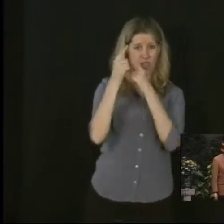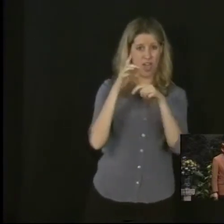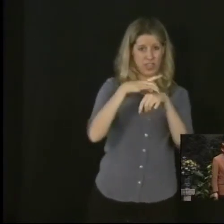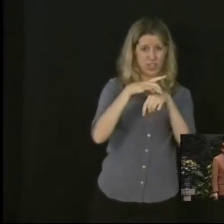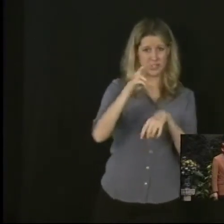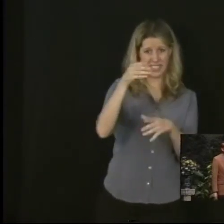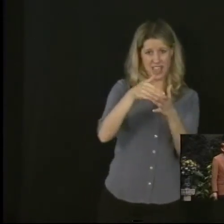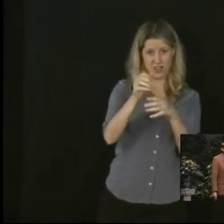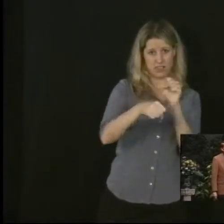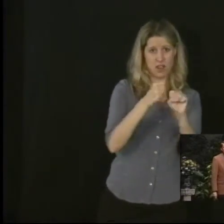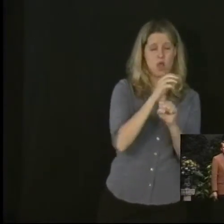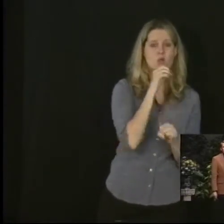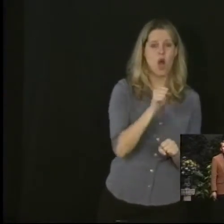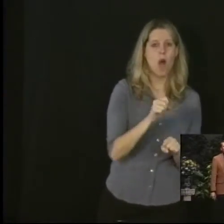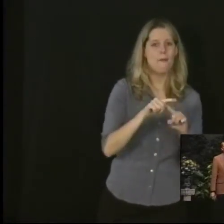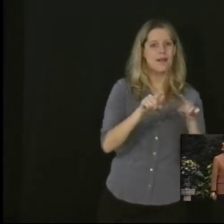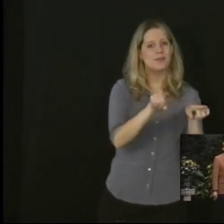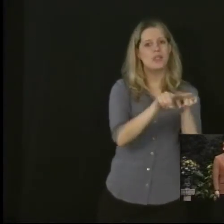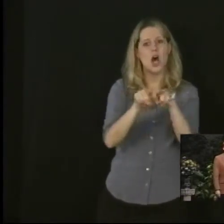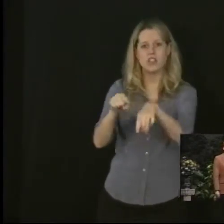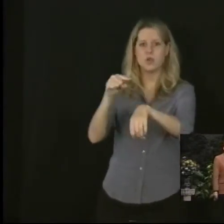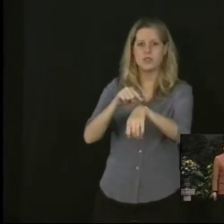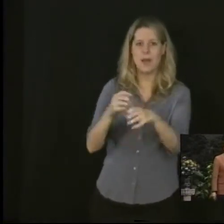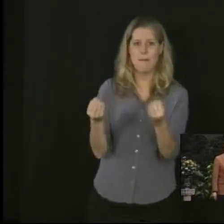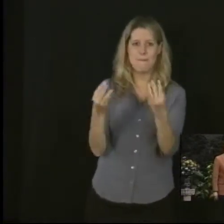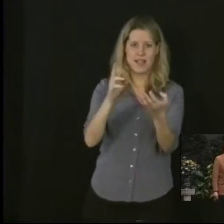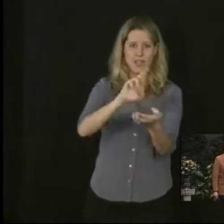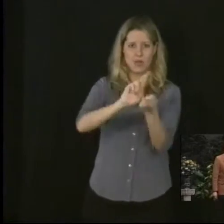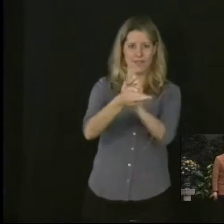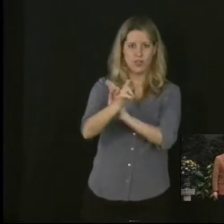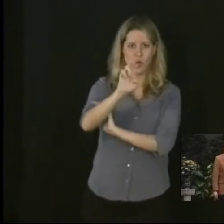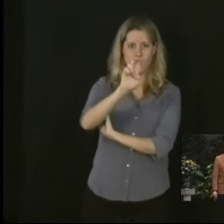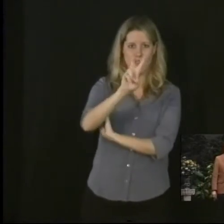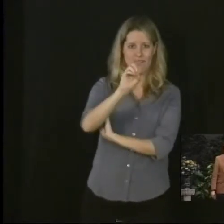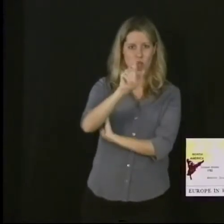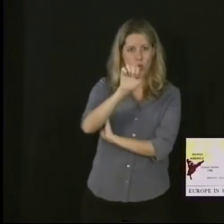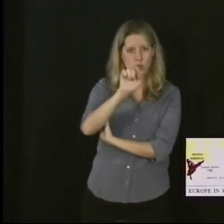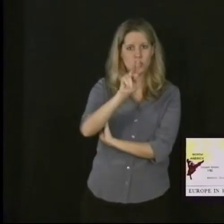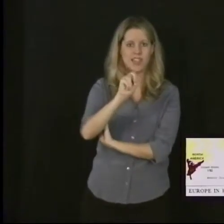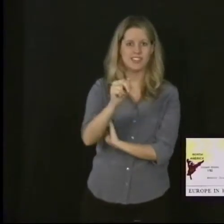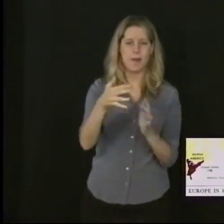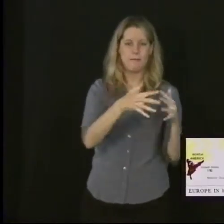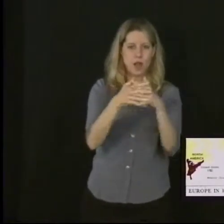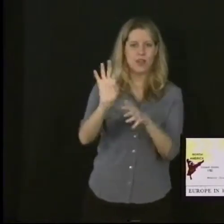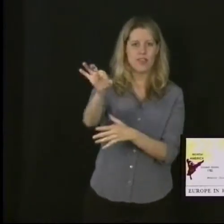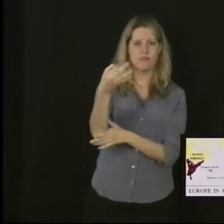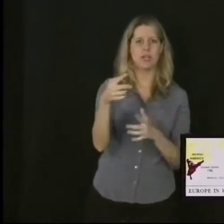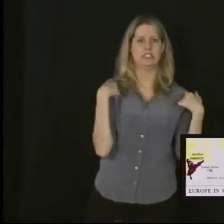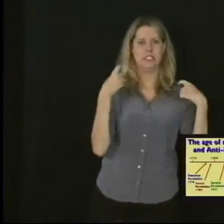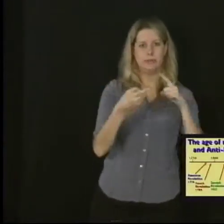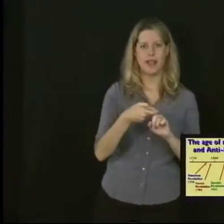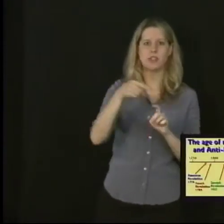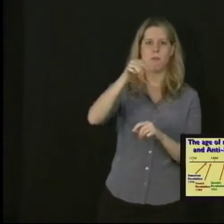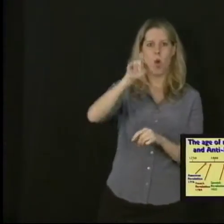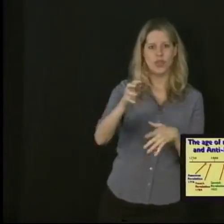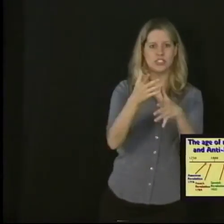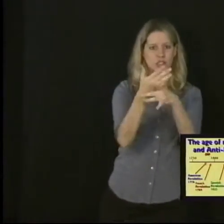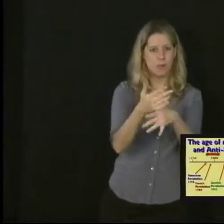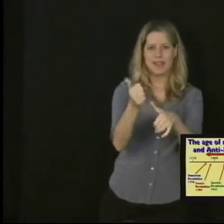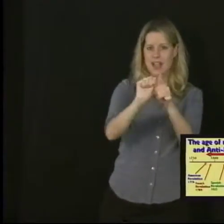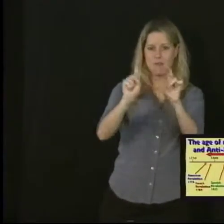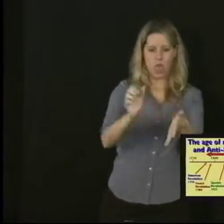old. But this was also a time of many revolutions. We had the American Revolution, the French Revolution, the Spanish, the Polish, the German. Everybody's getting